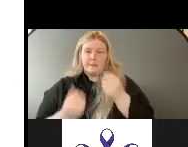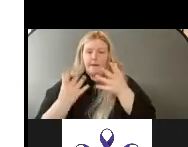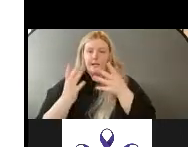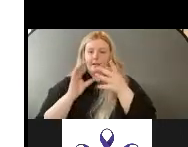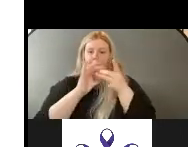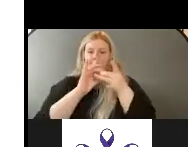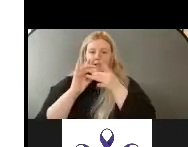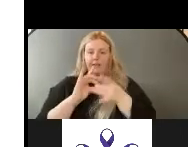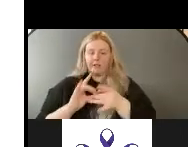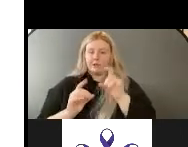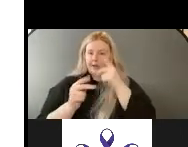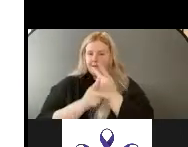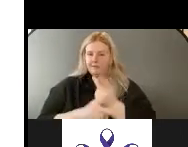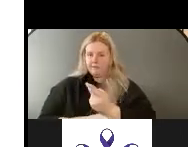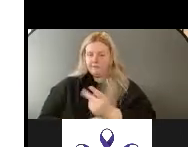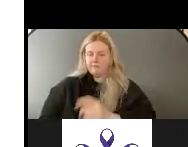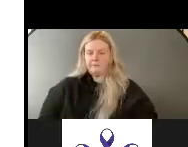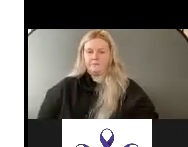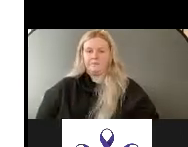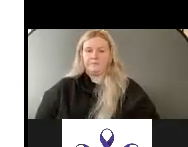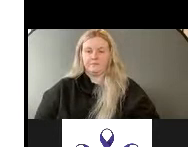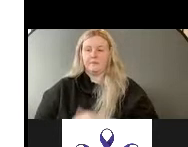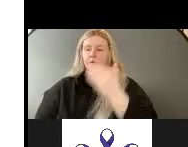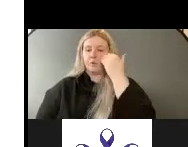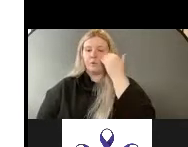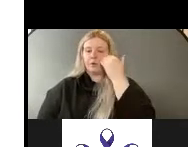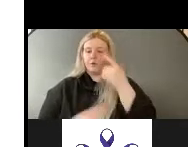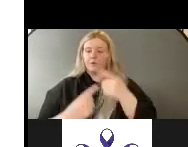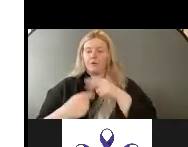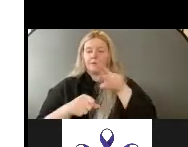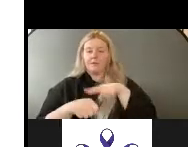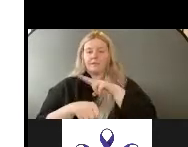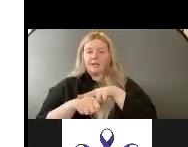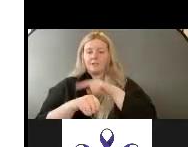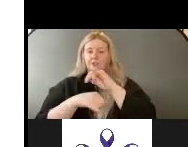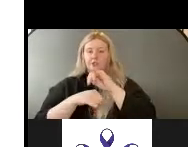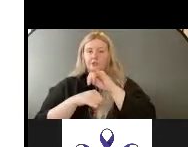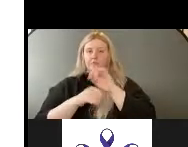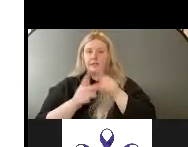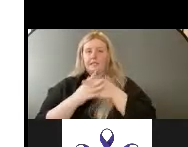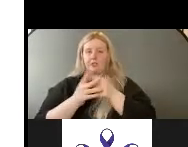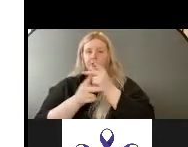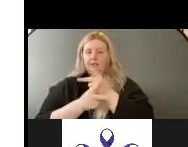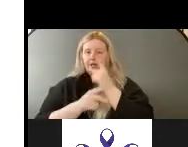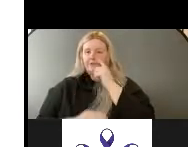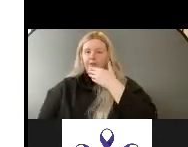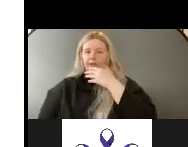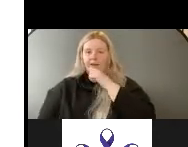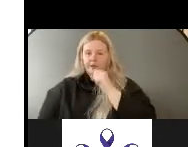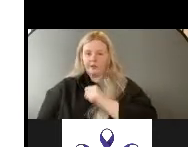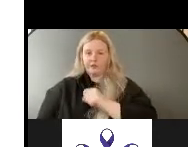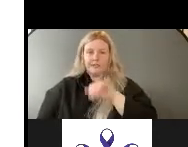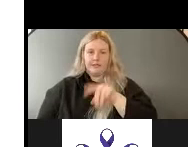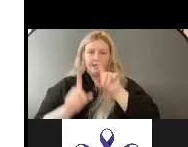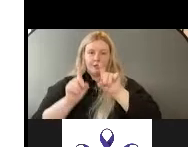making. So that we know from the National Initiative Care for the Elderly, the NICE study that was done in 2015,